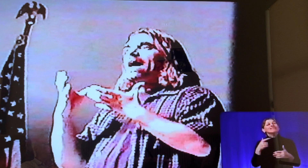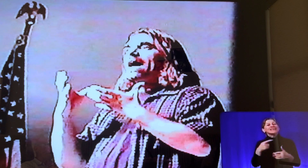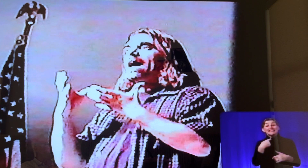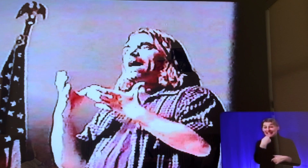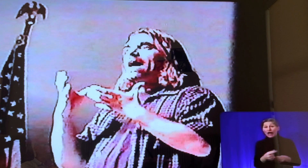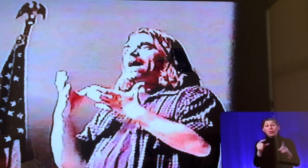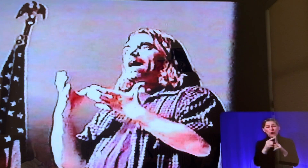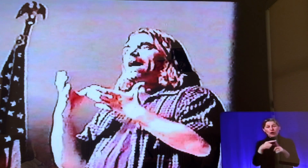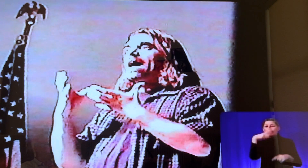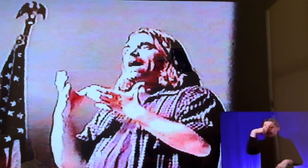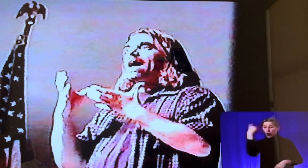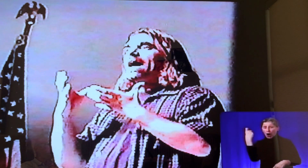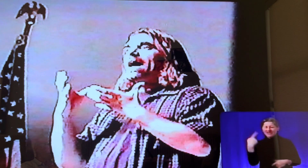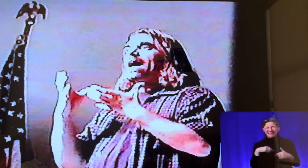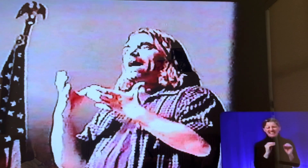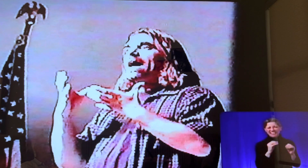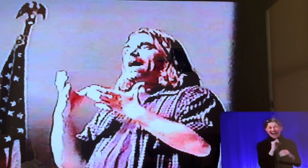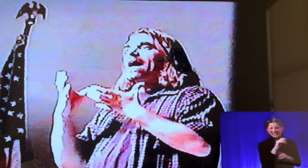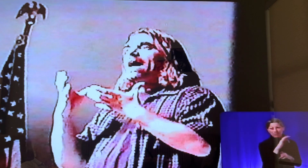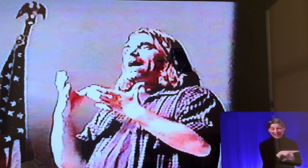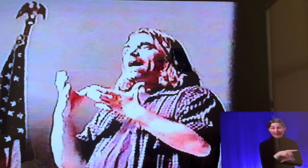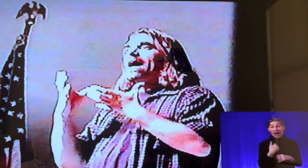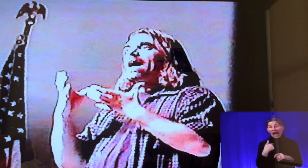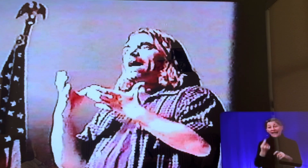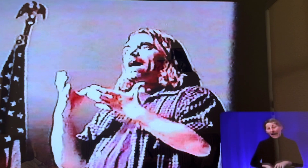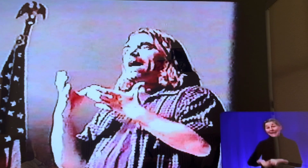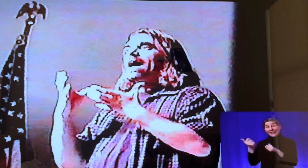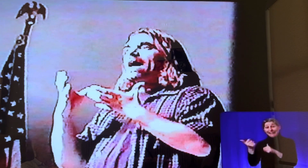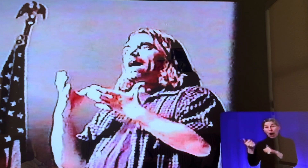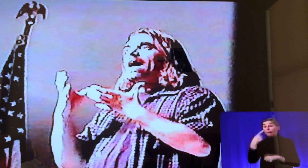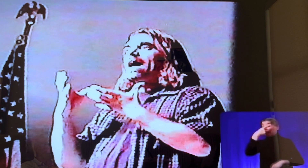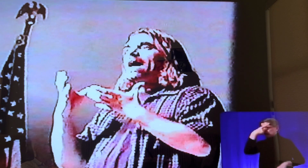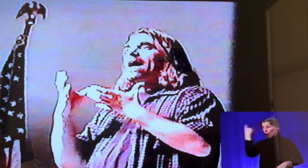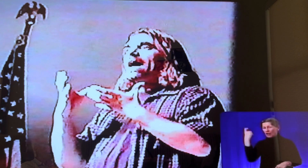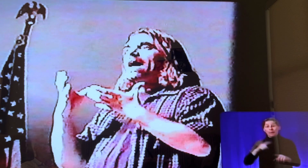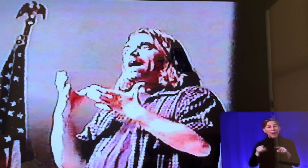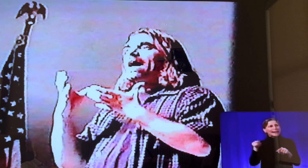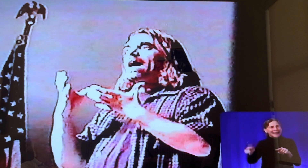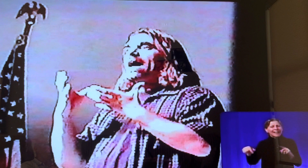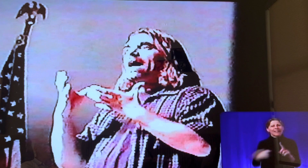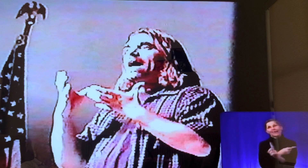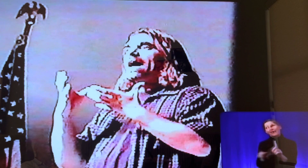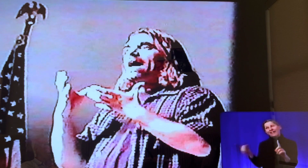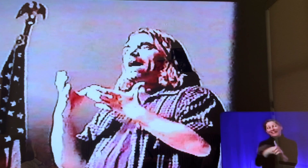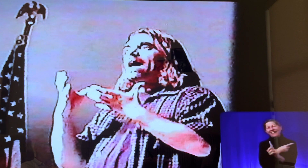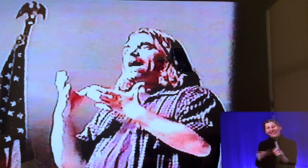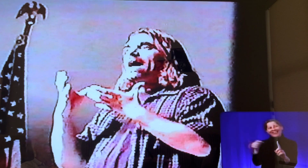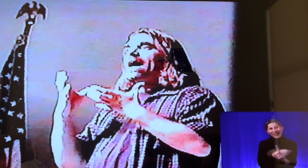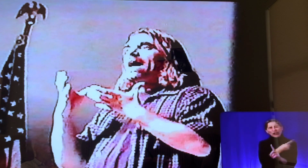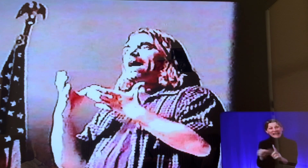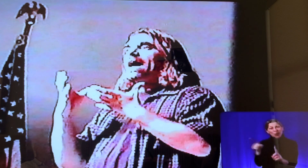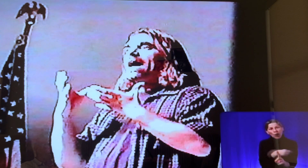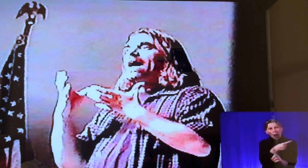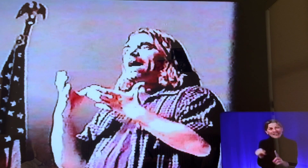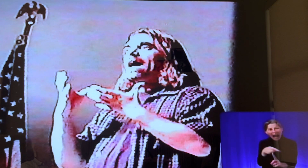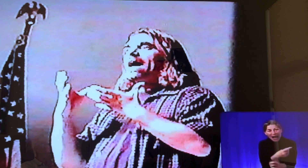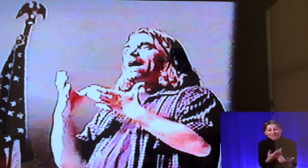programs. I got kicked out because, but he takes a long time to get around this. And the next thing you're going to see is